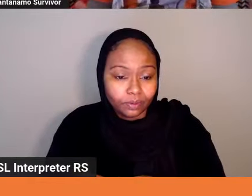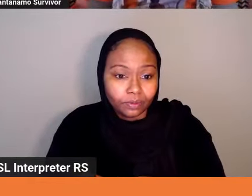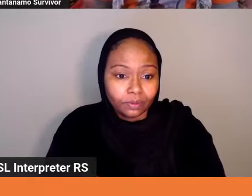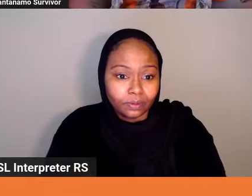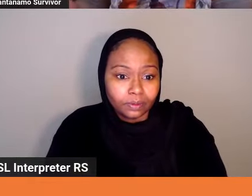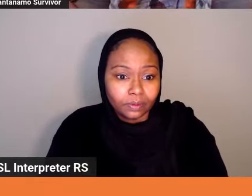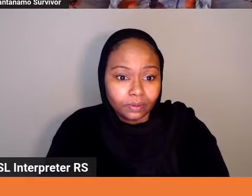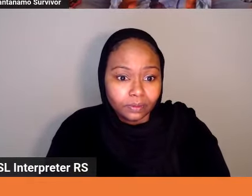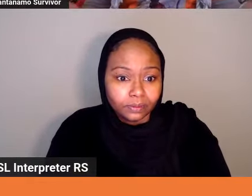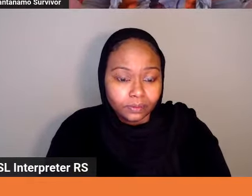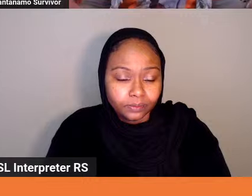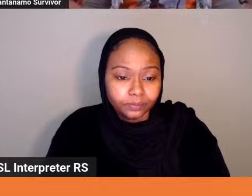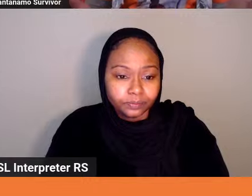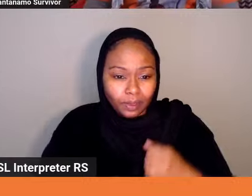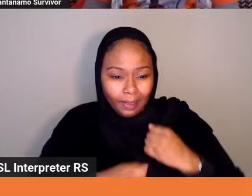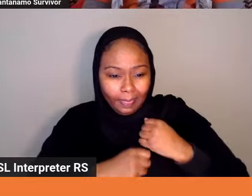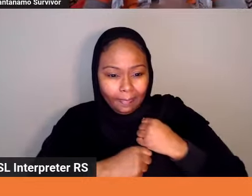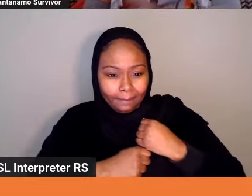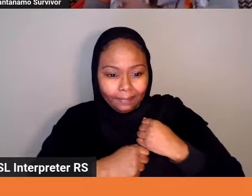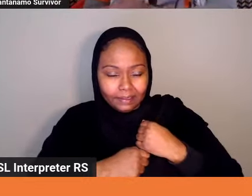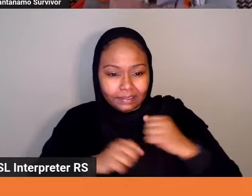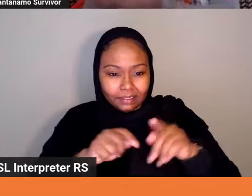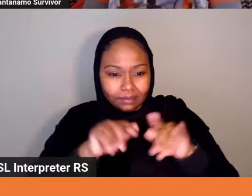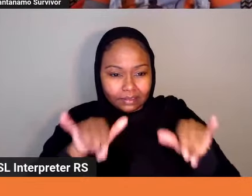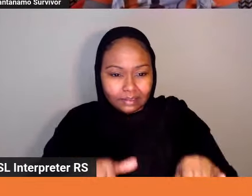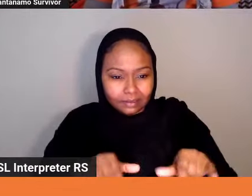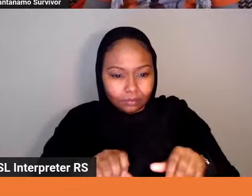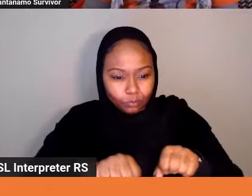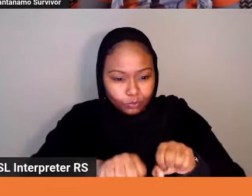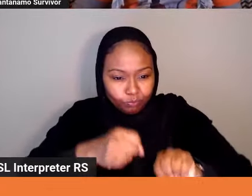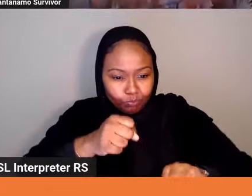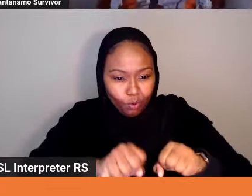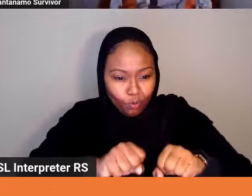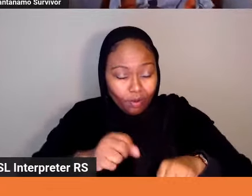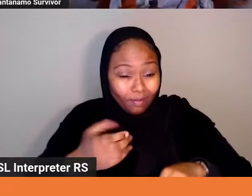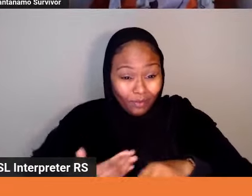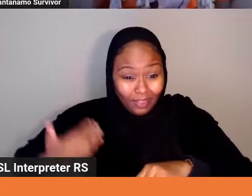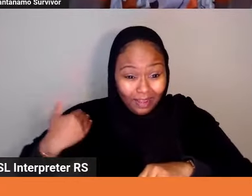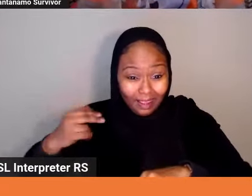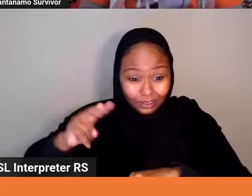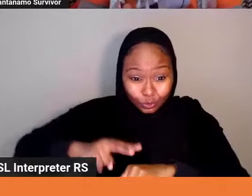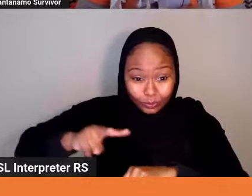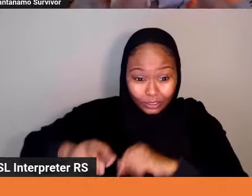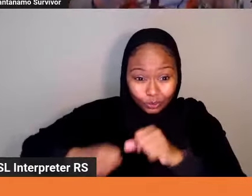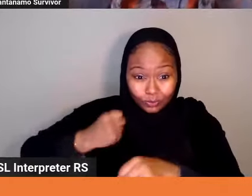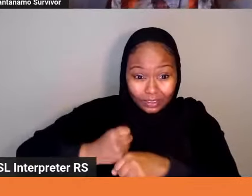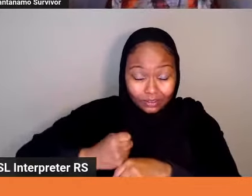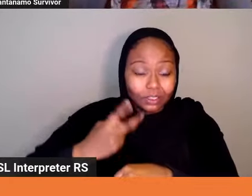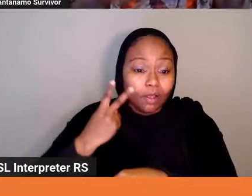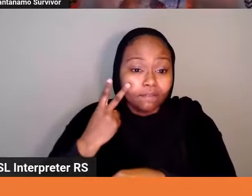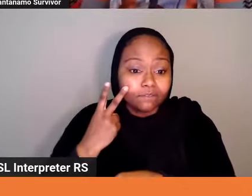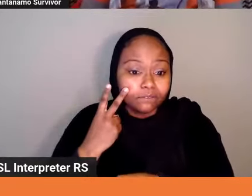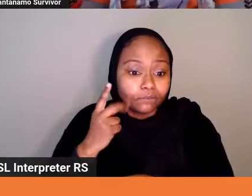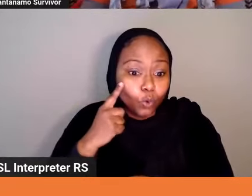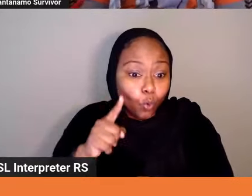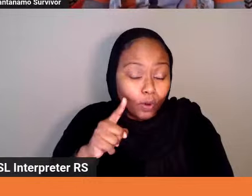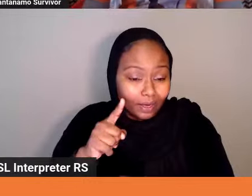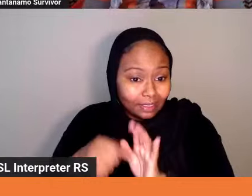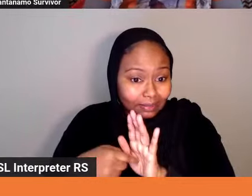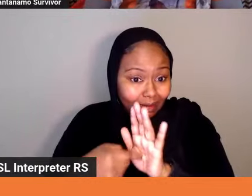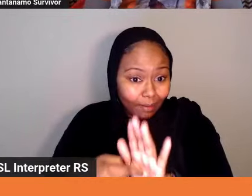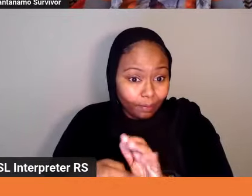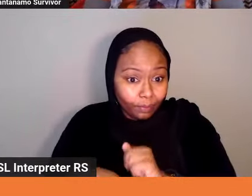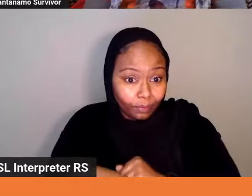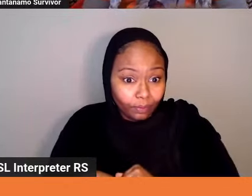system. Nothing has been achieved over the last 22 years. You know, even when you're being, for example, the administrative reviews